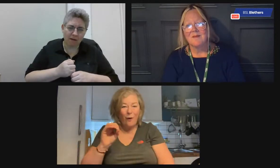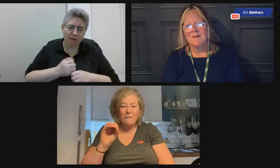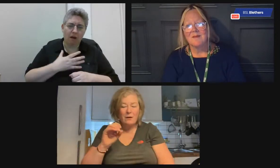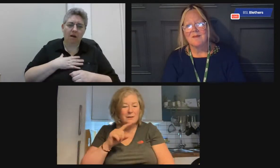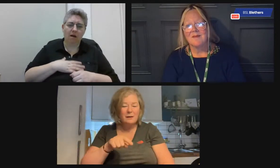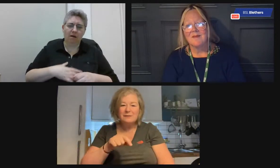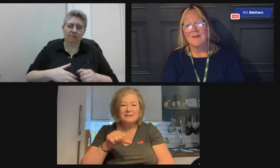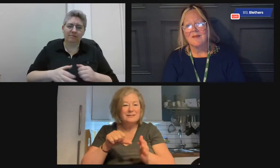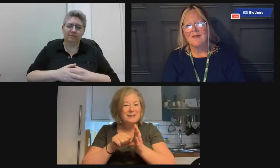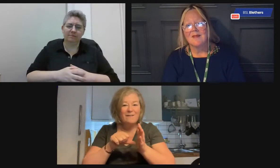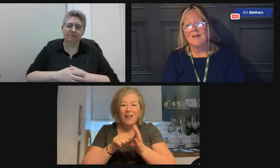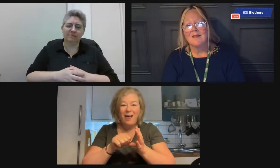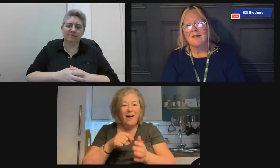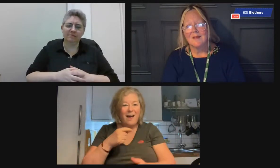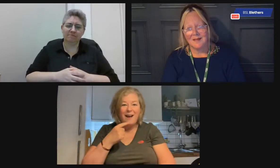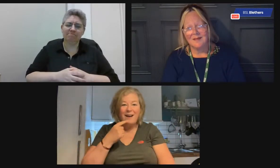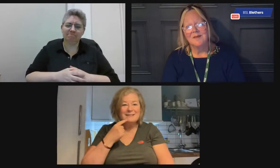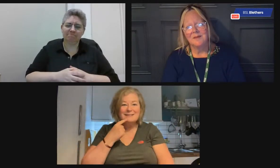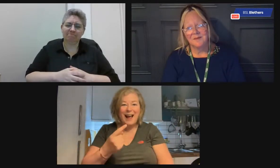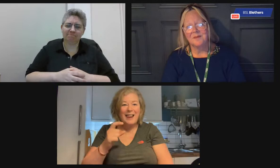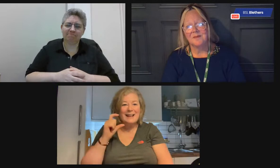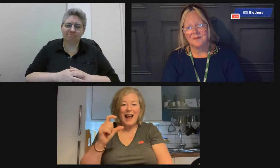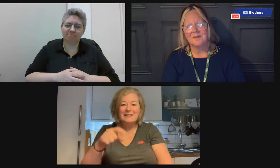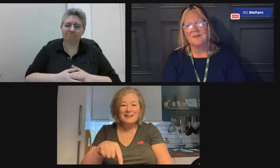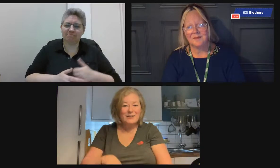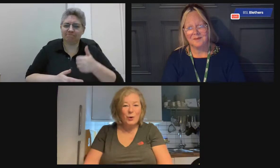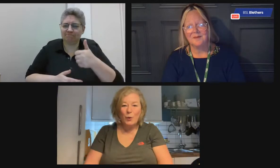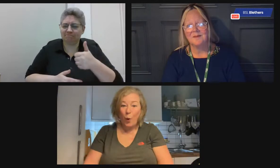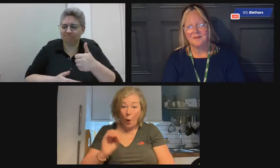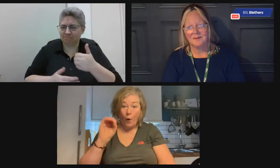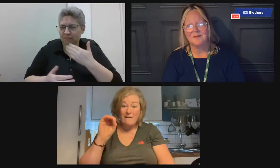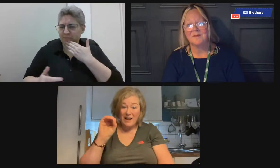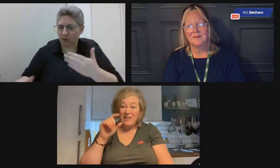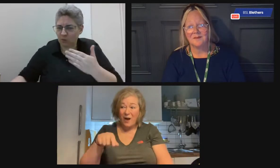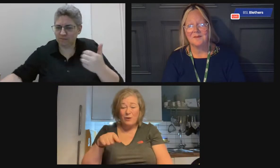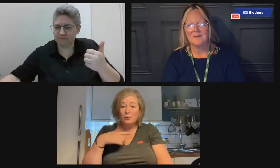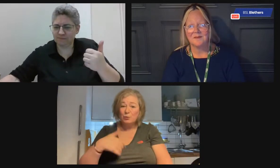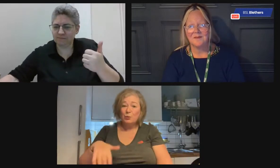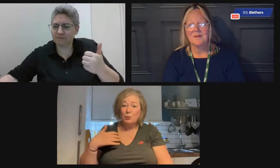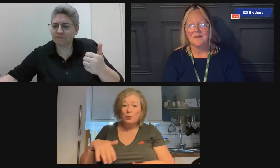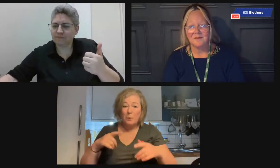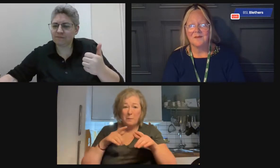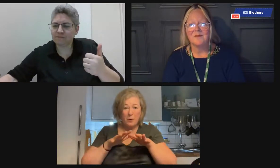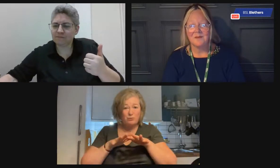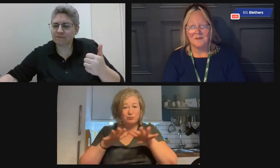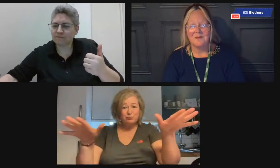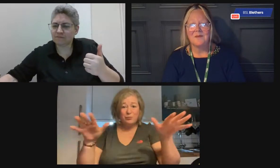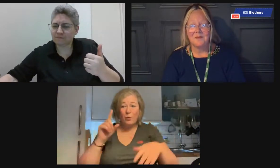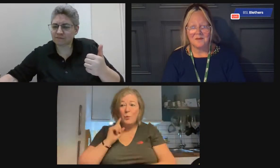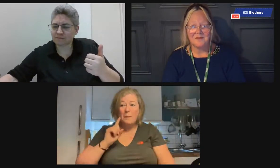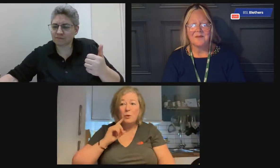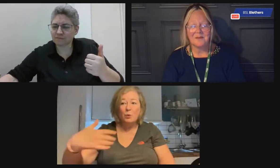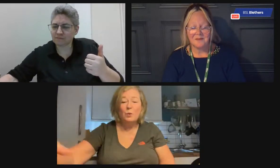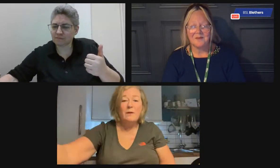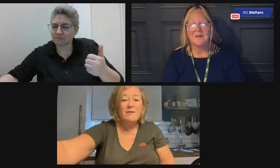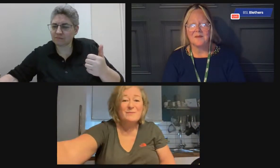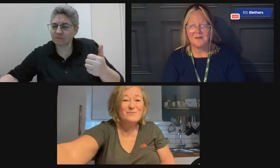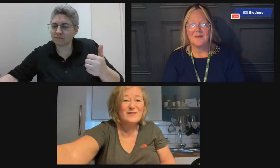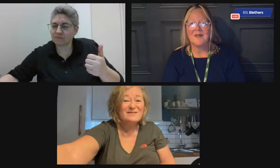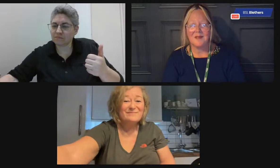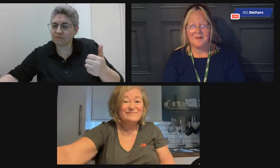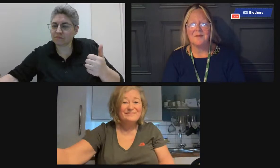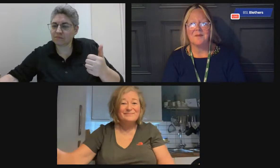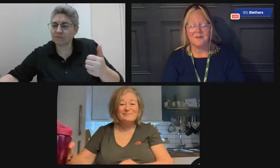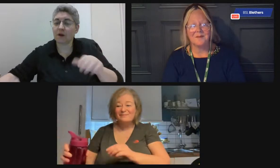you you've got you down there, you've got your periods, you've got your cramps, I mean, your womb is active for a long time,